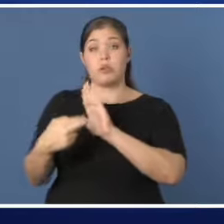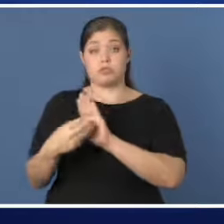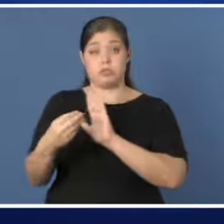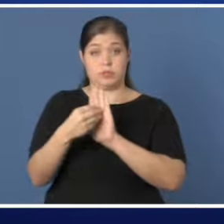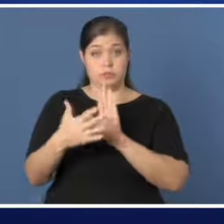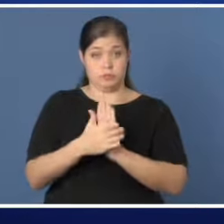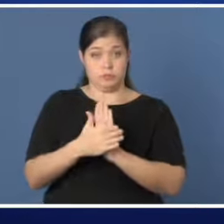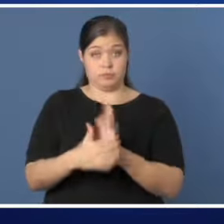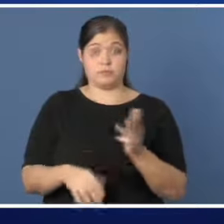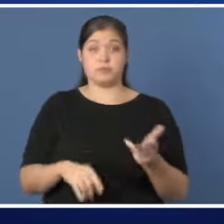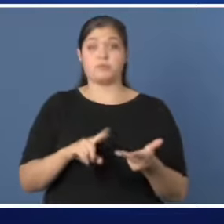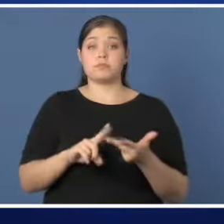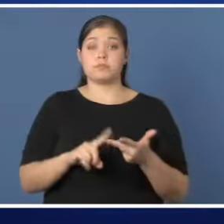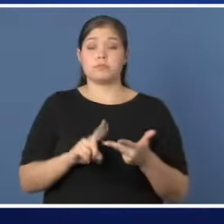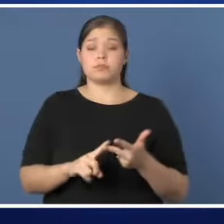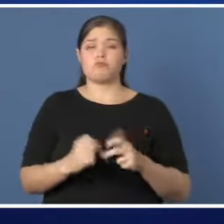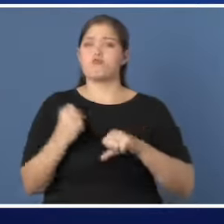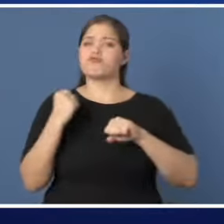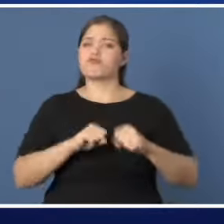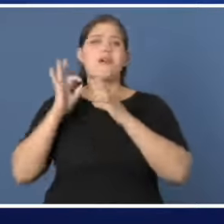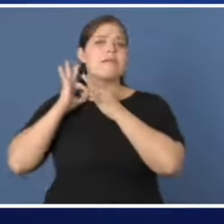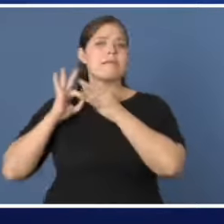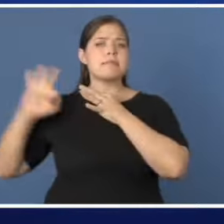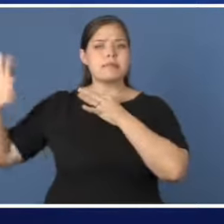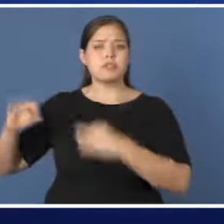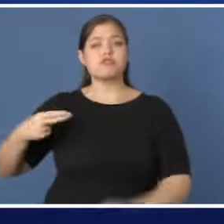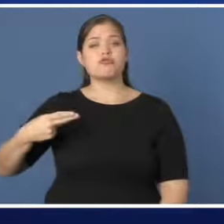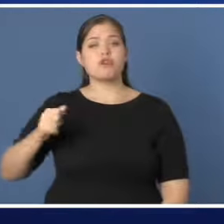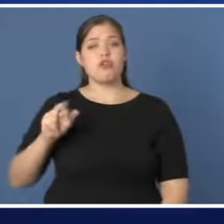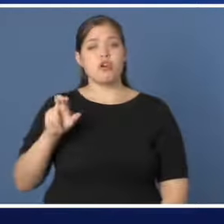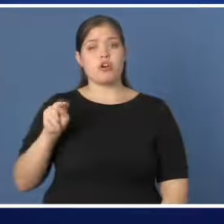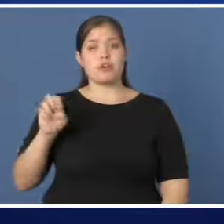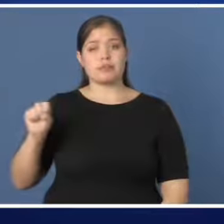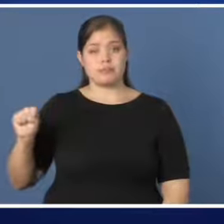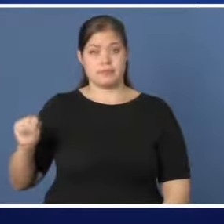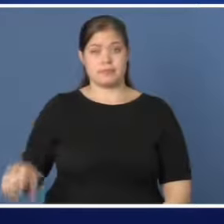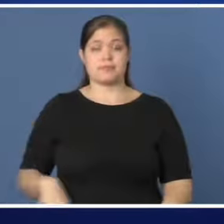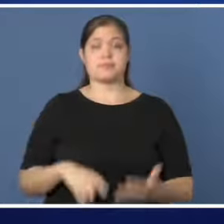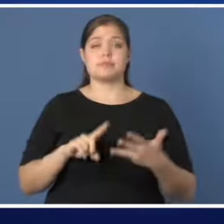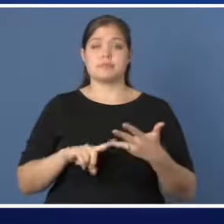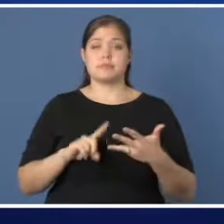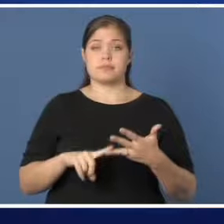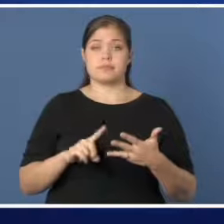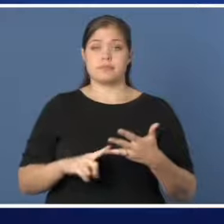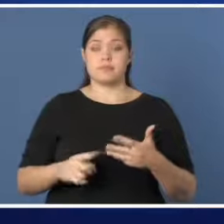medical and registration records, sturdy leashes, harnesses,